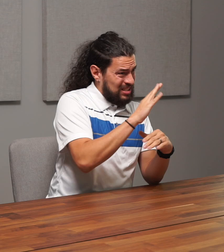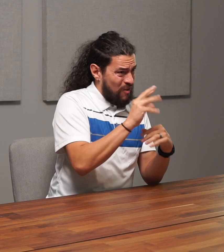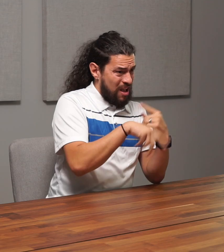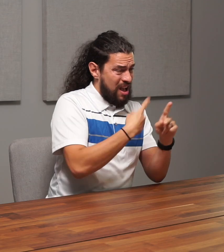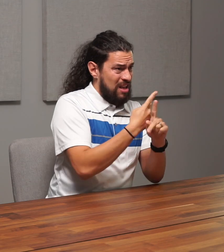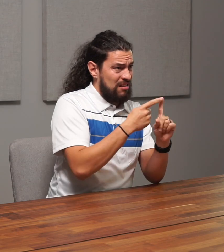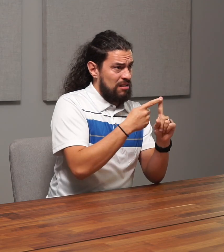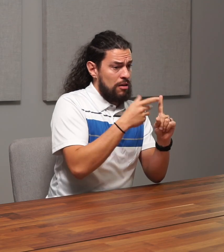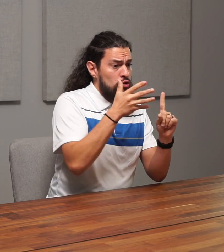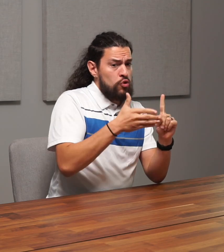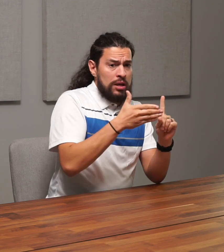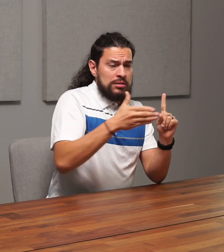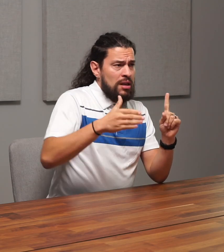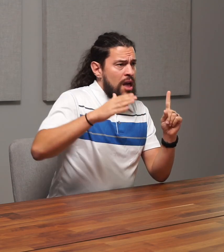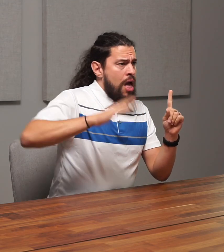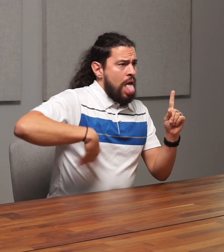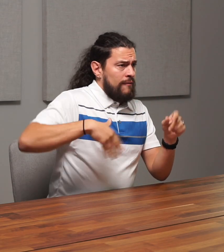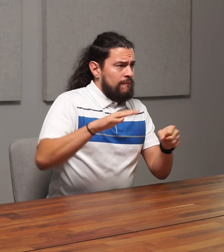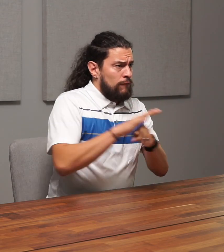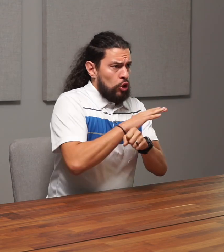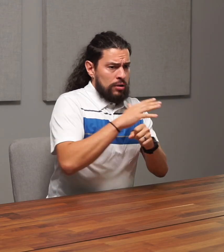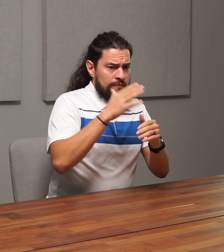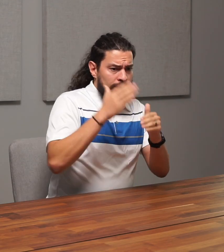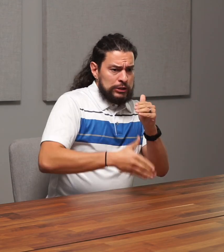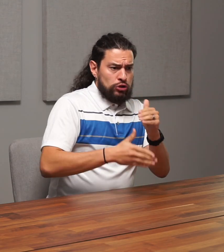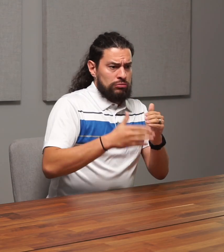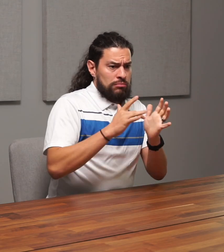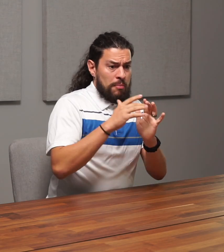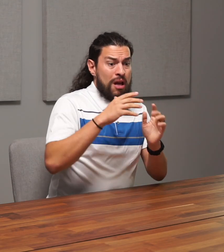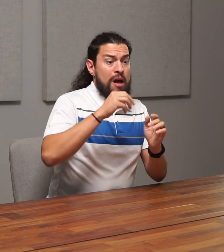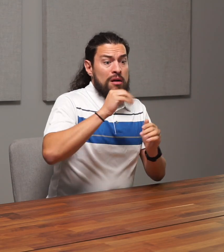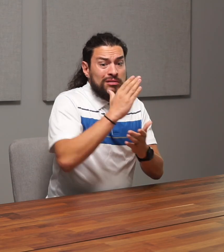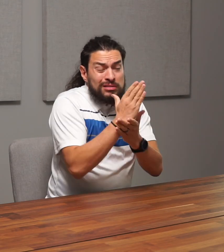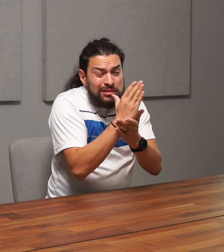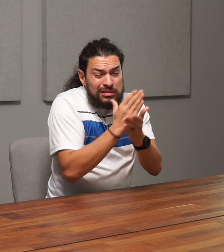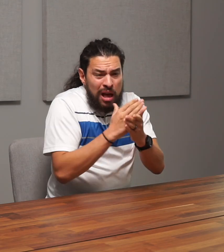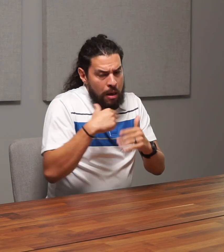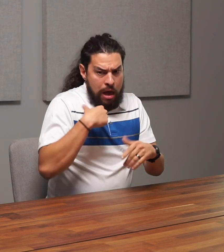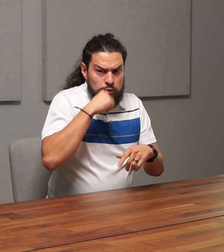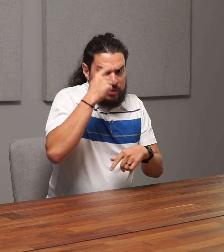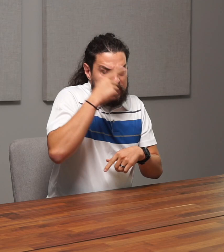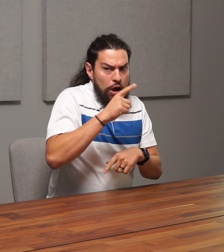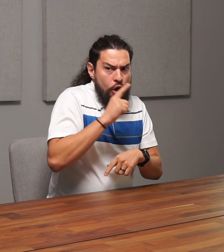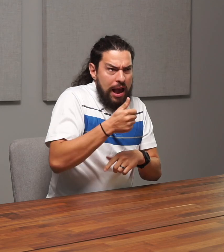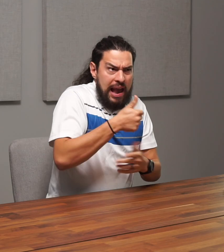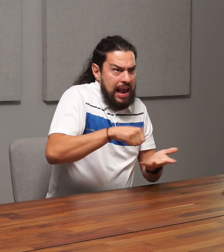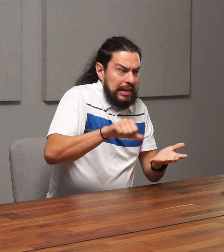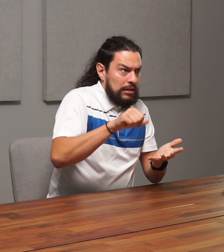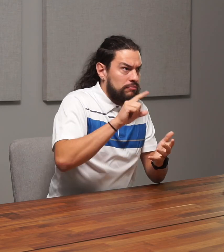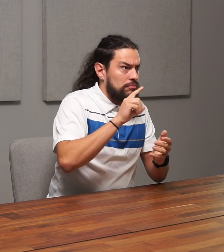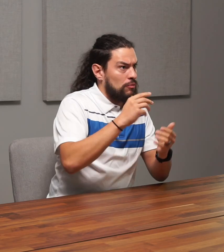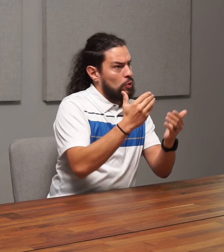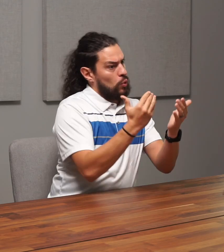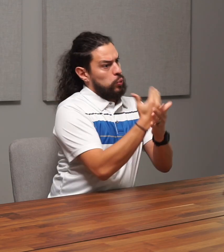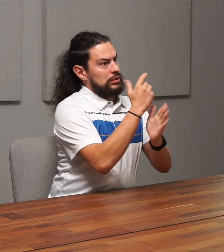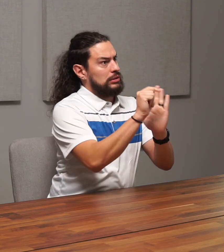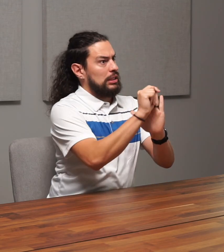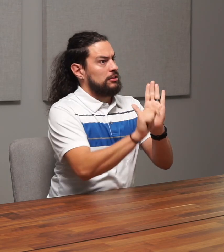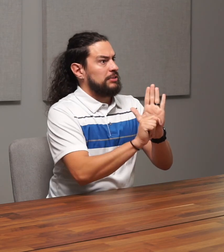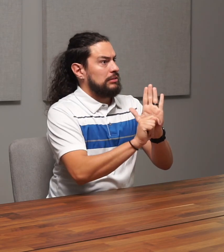translated in american sign language the very first there's a lot of other projects that were started i don't believe any of them today